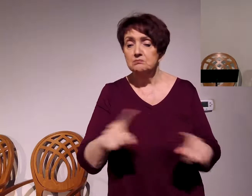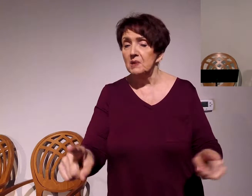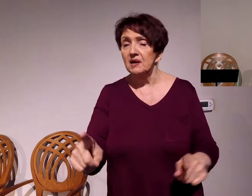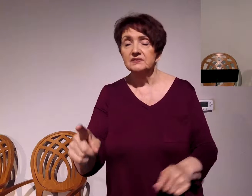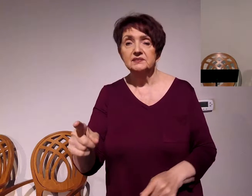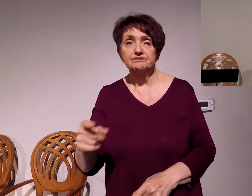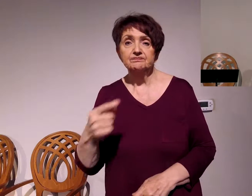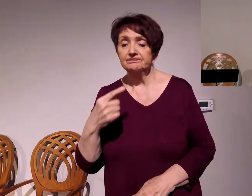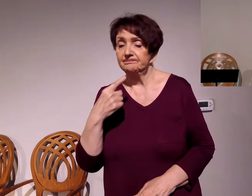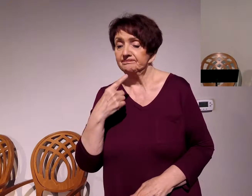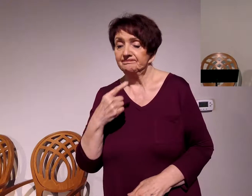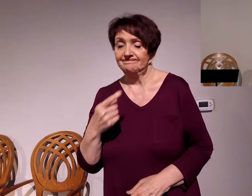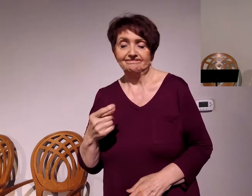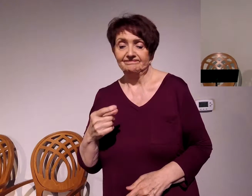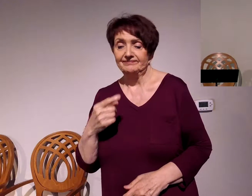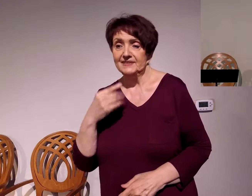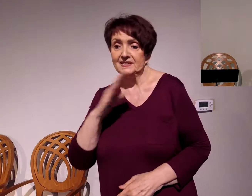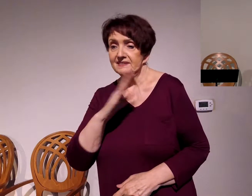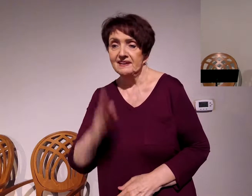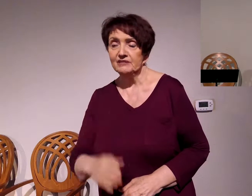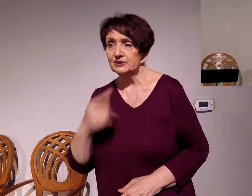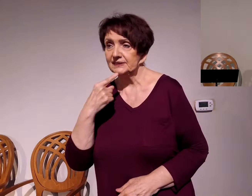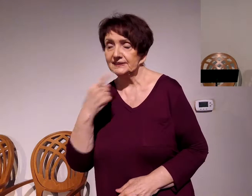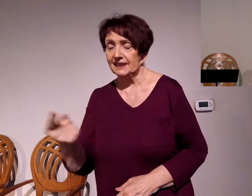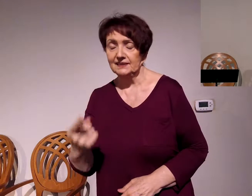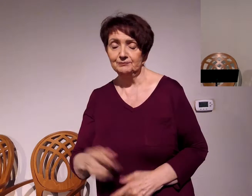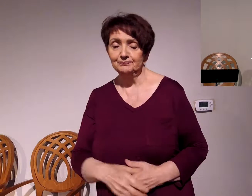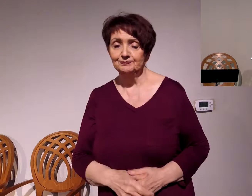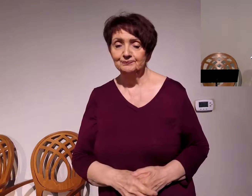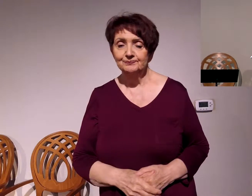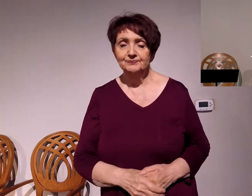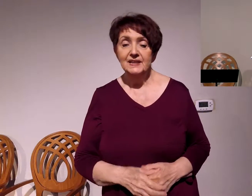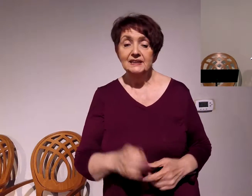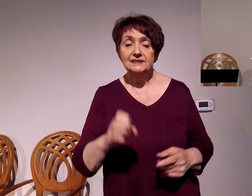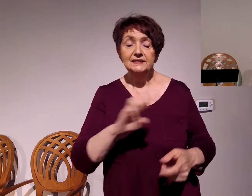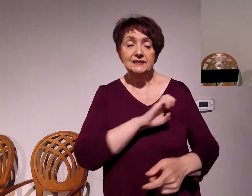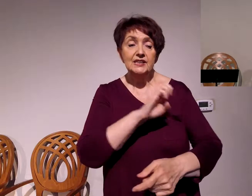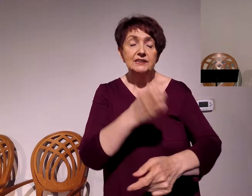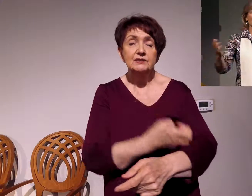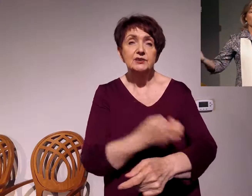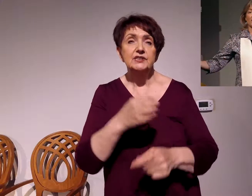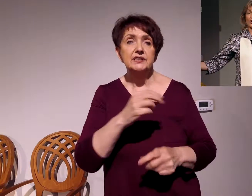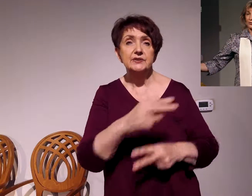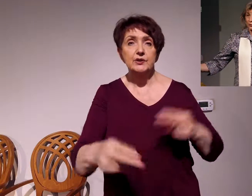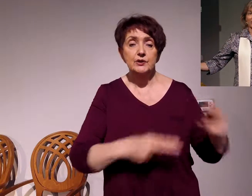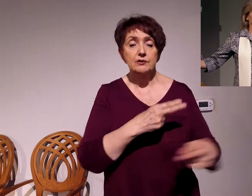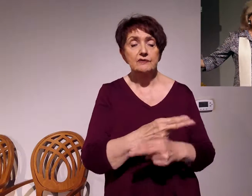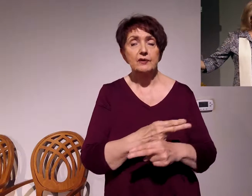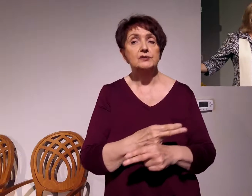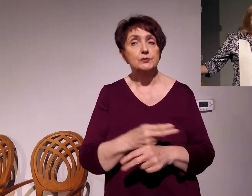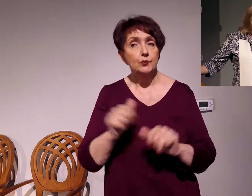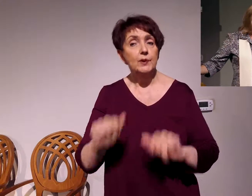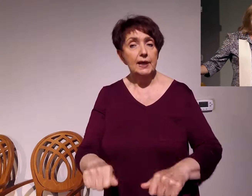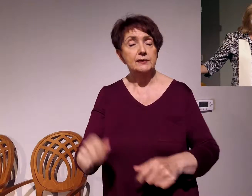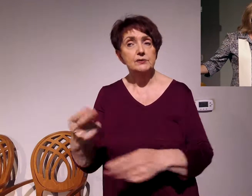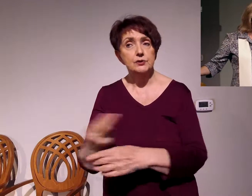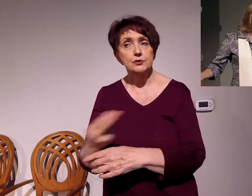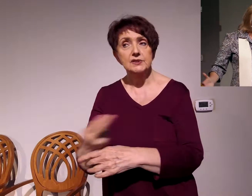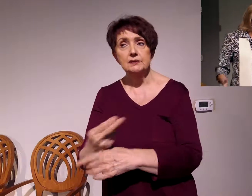it is. As a matter of fact, electricity is an energy in the universe which we use.